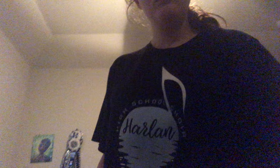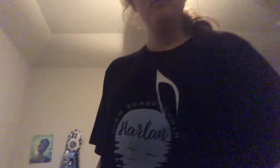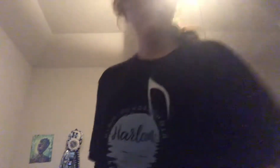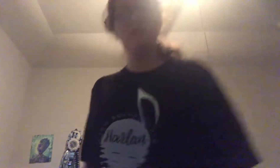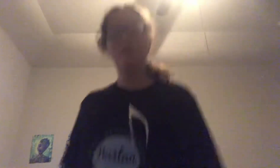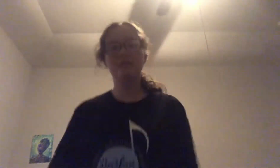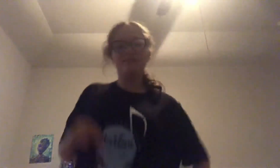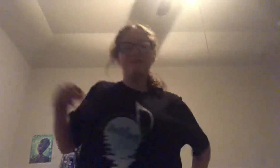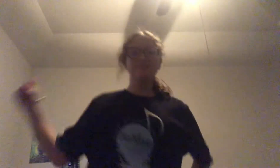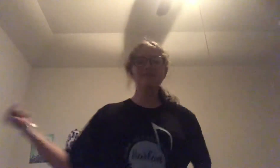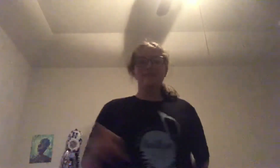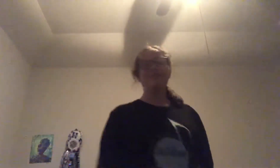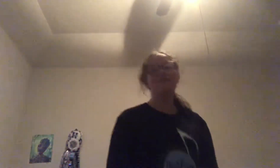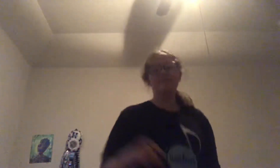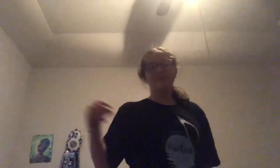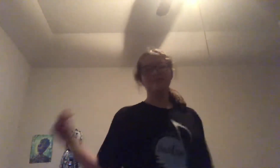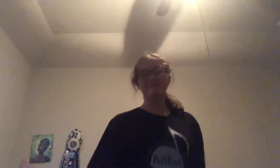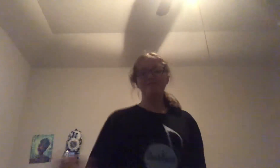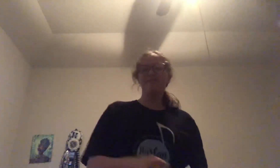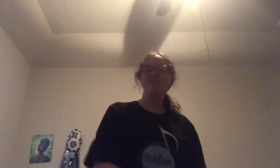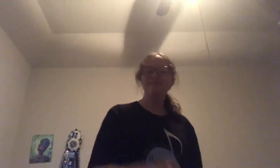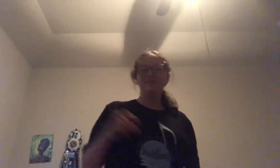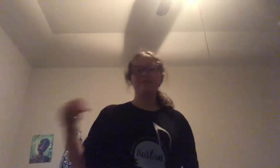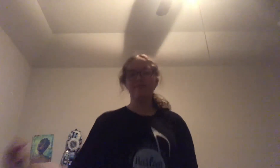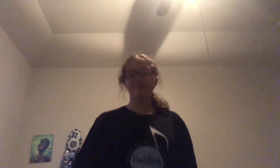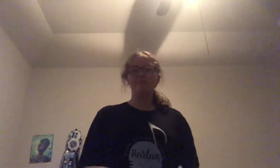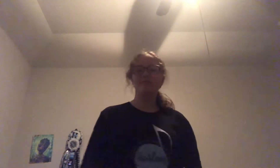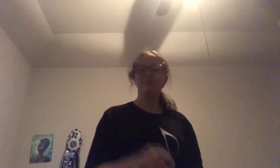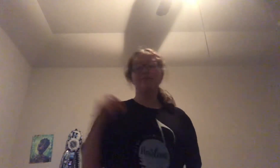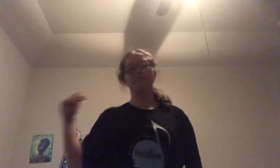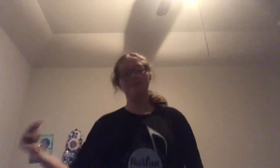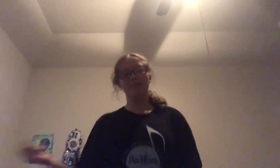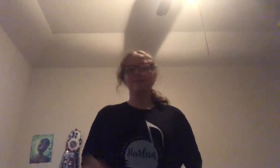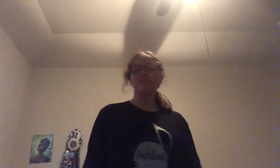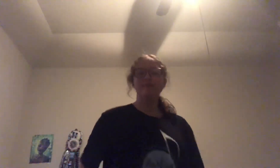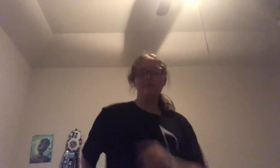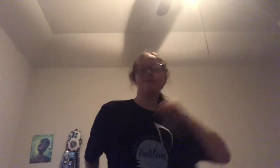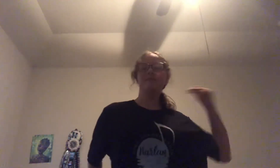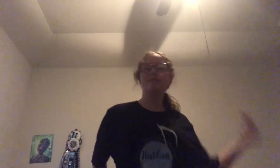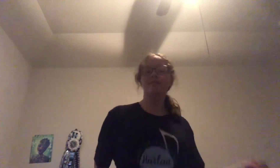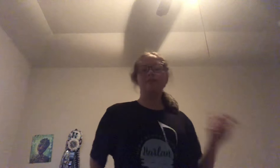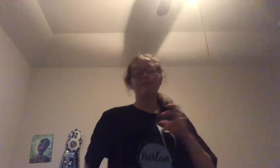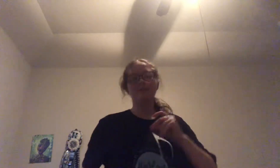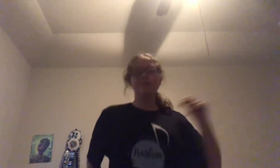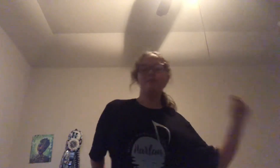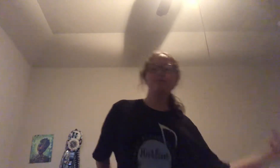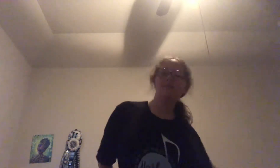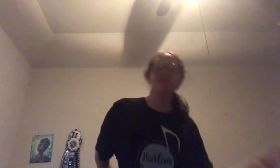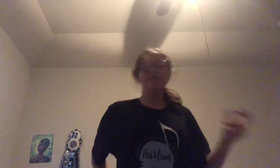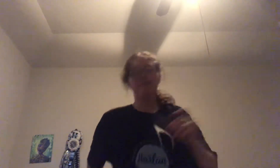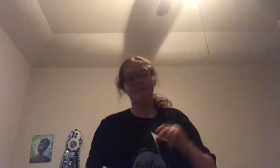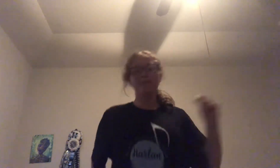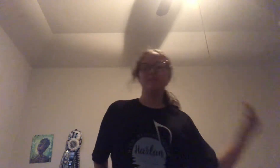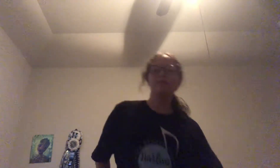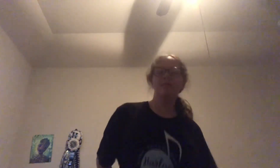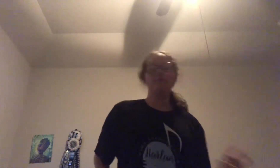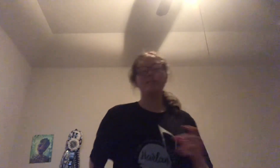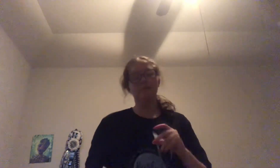Do-do-do-do Do-do-do-do-do Do-do-do-do